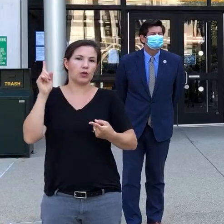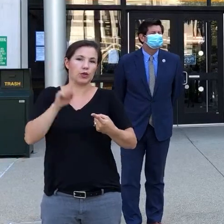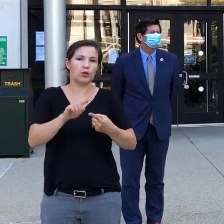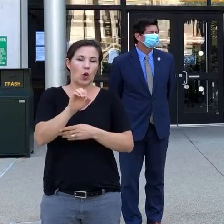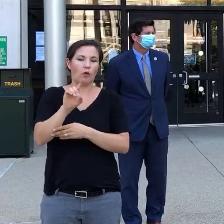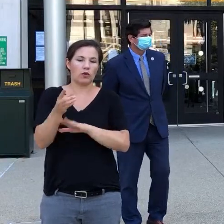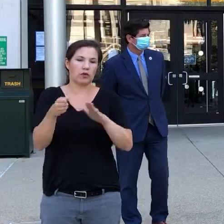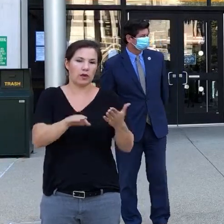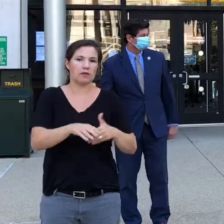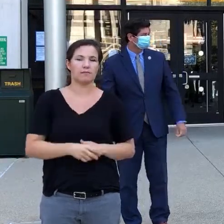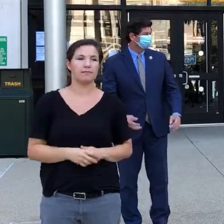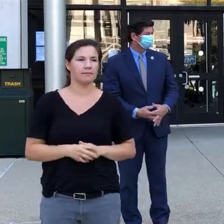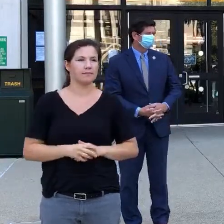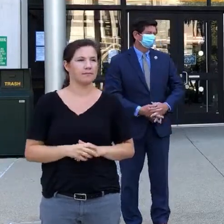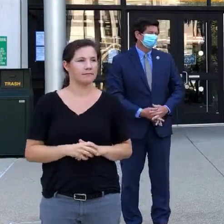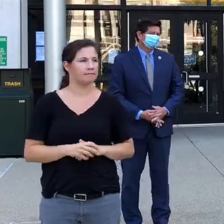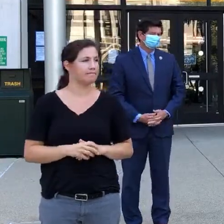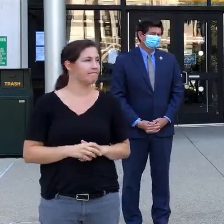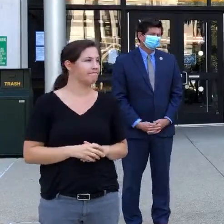deaths.